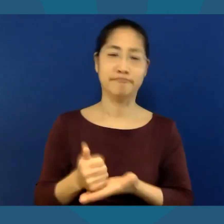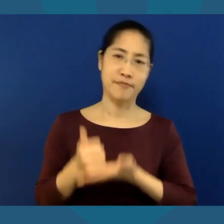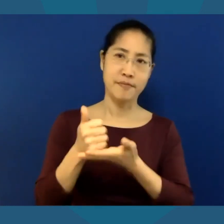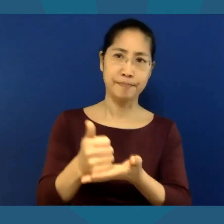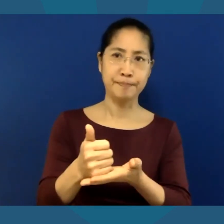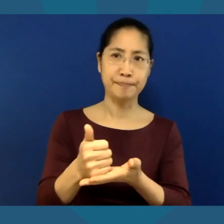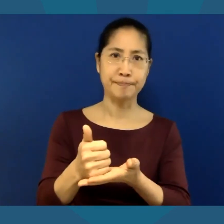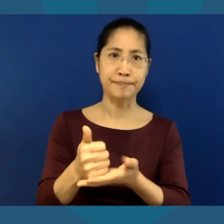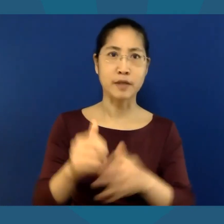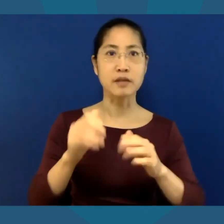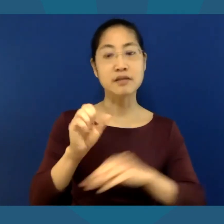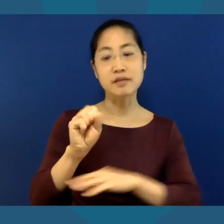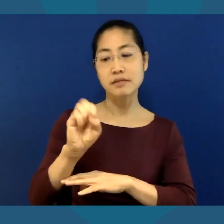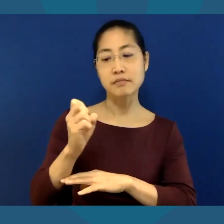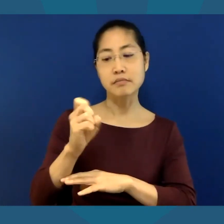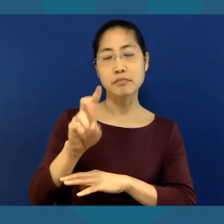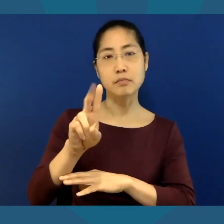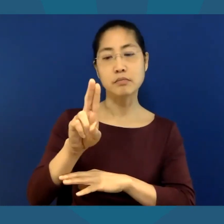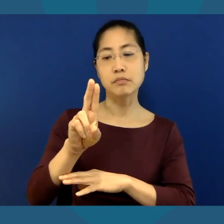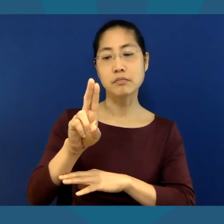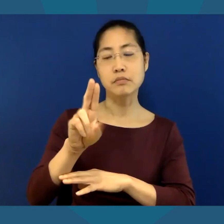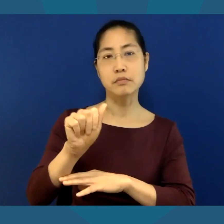needed restraining orders.